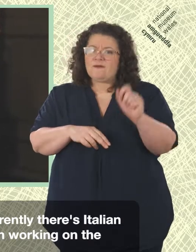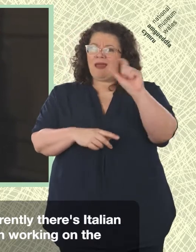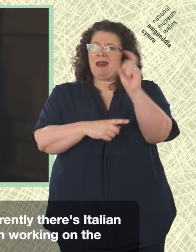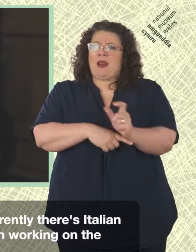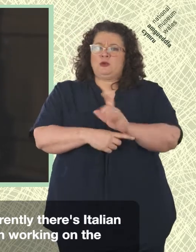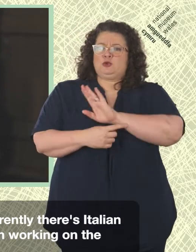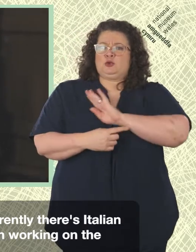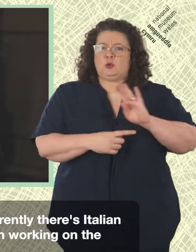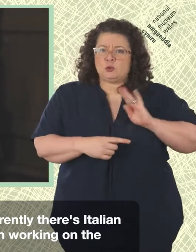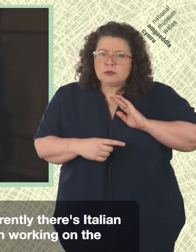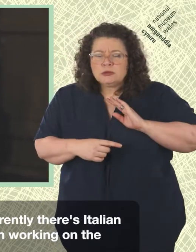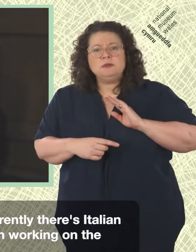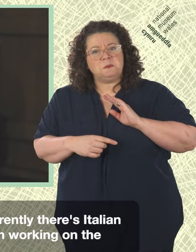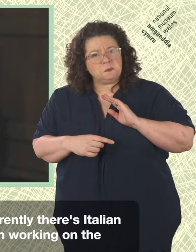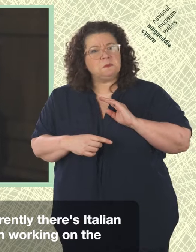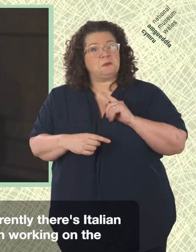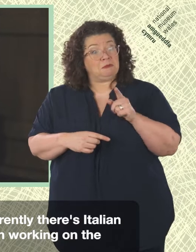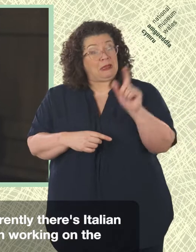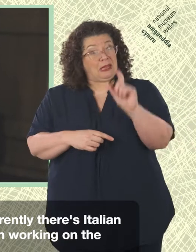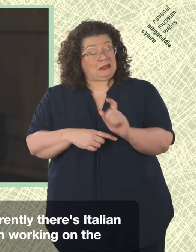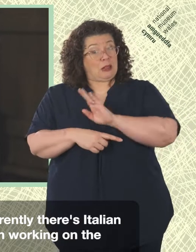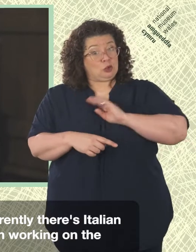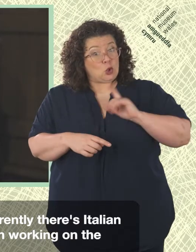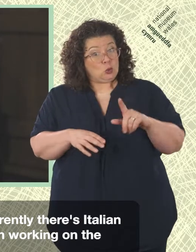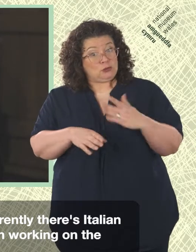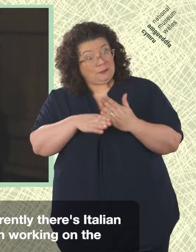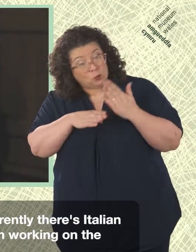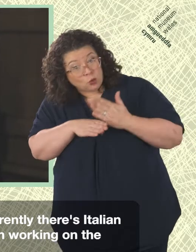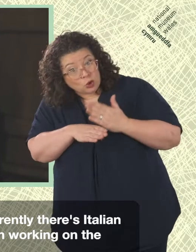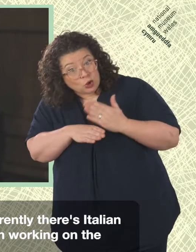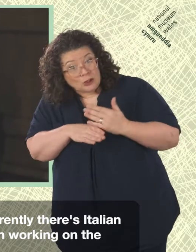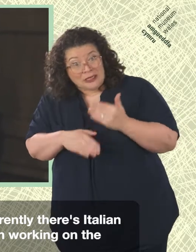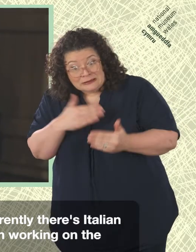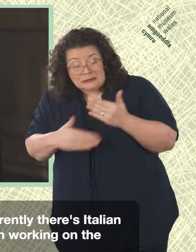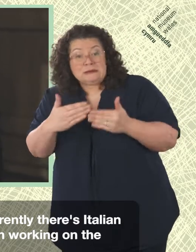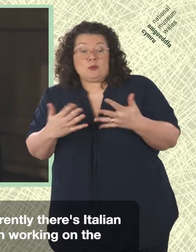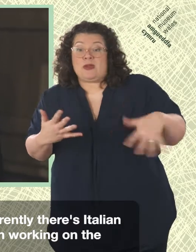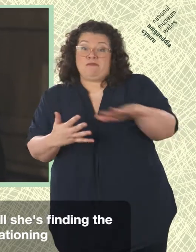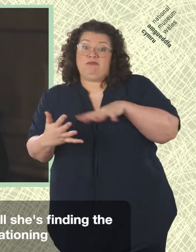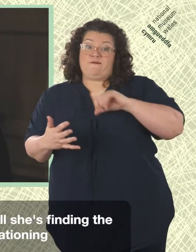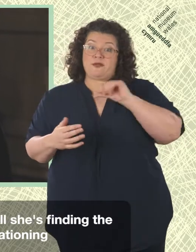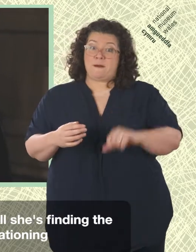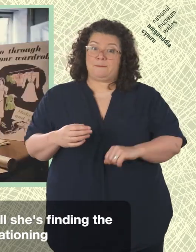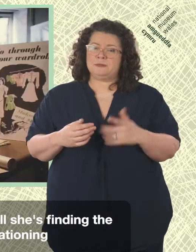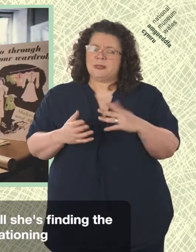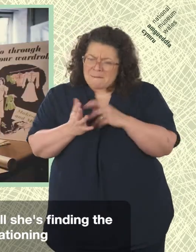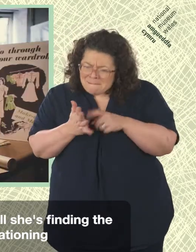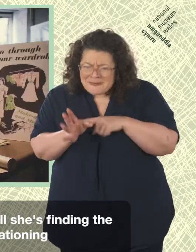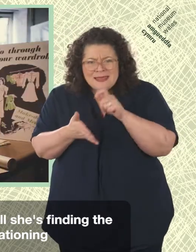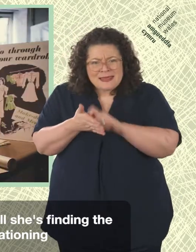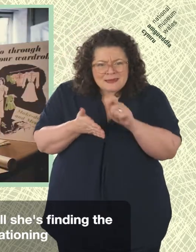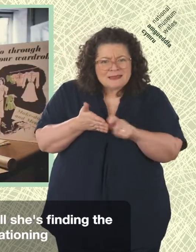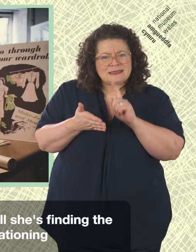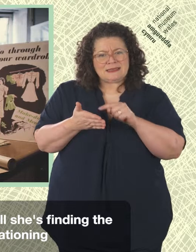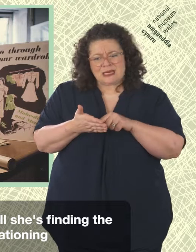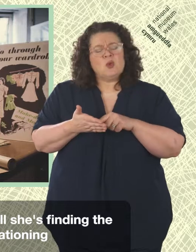to Drapers Shop. Apparently there's Italian soldiers there, and they've been working on the farms. And then